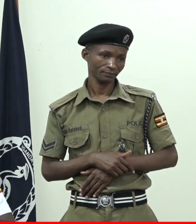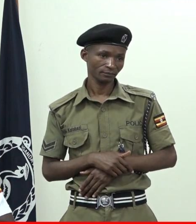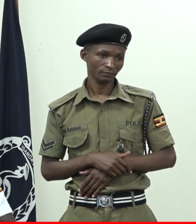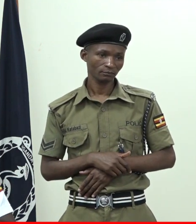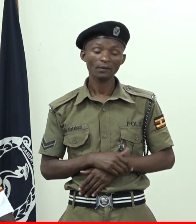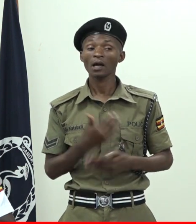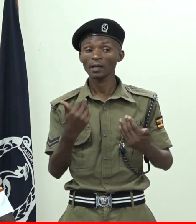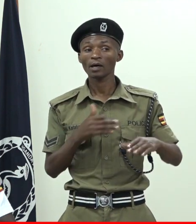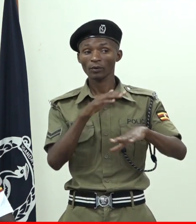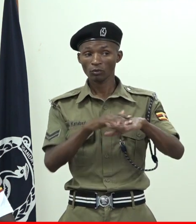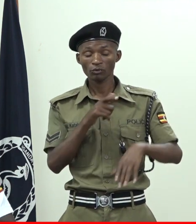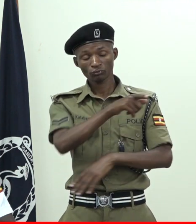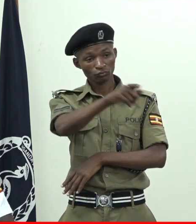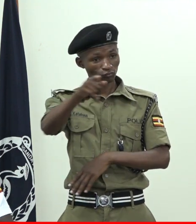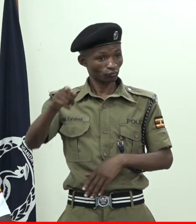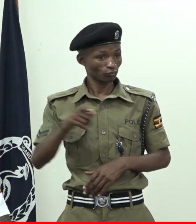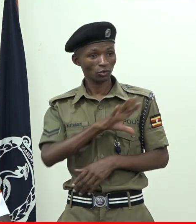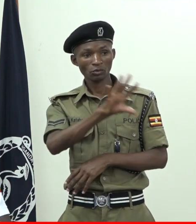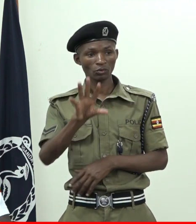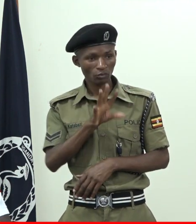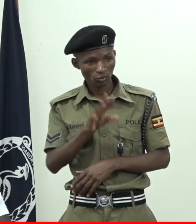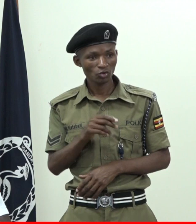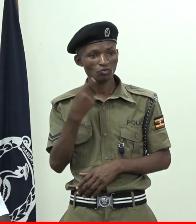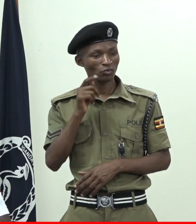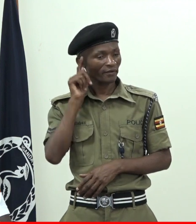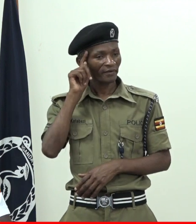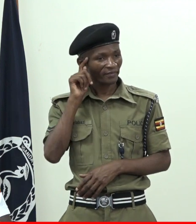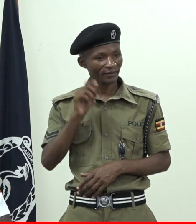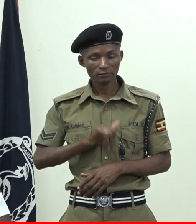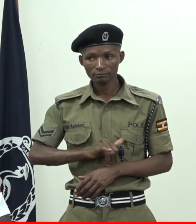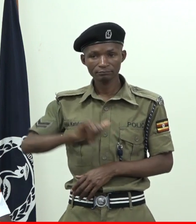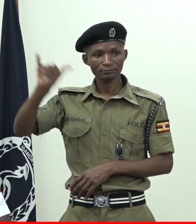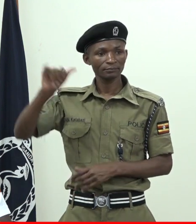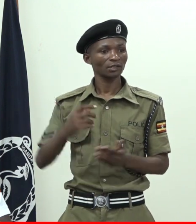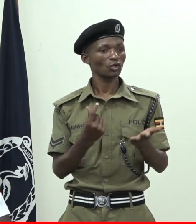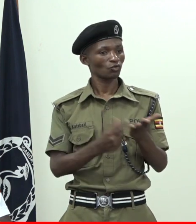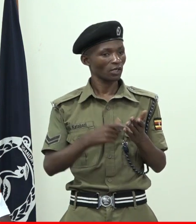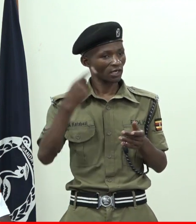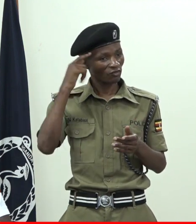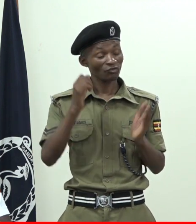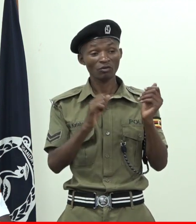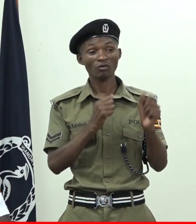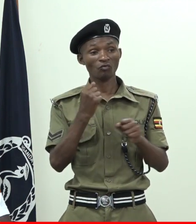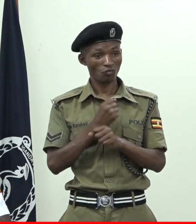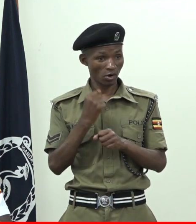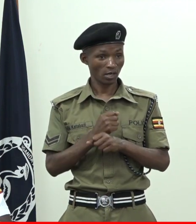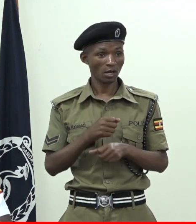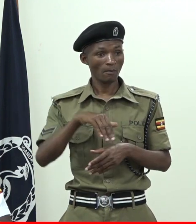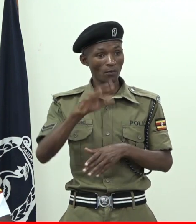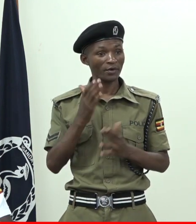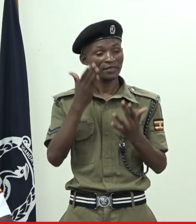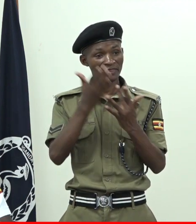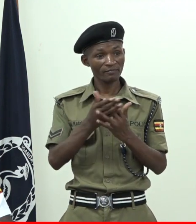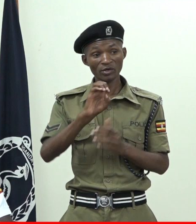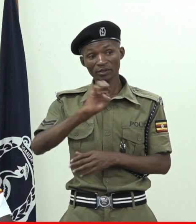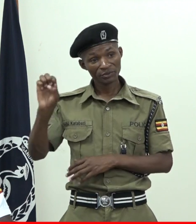we call upon you all that intend to leave the country to go and work, especially in the Middle East,